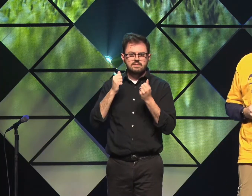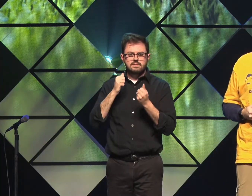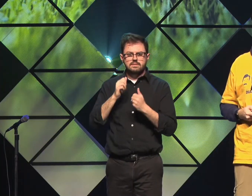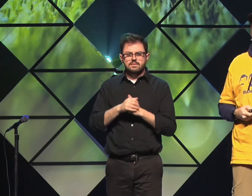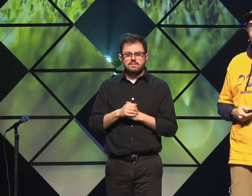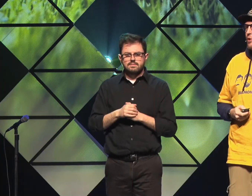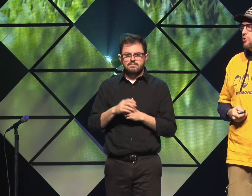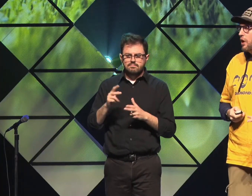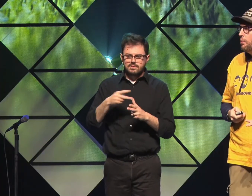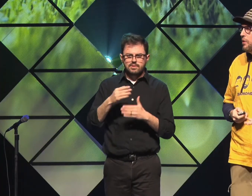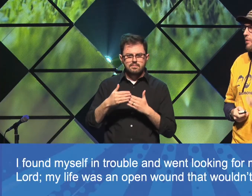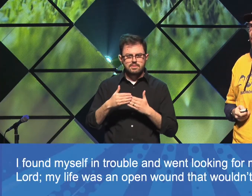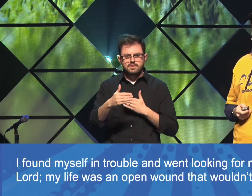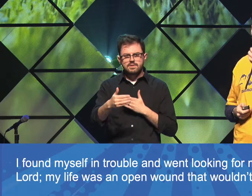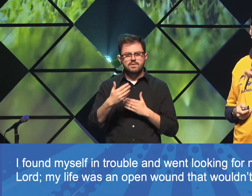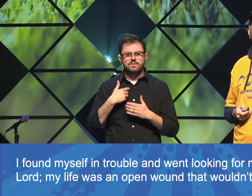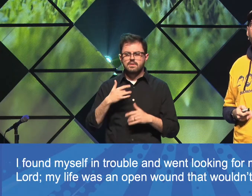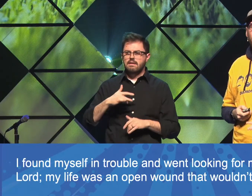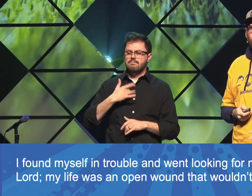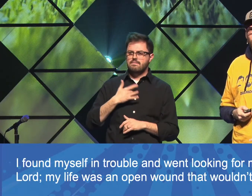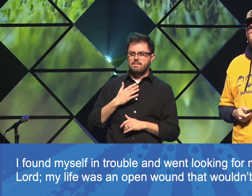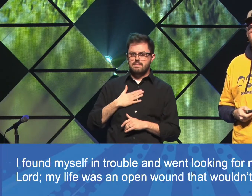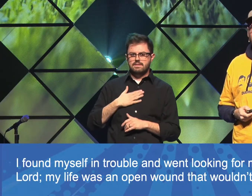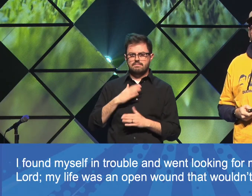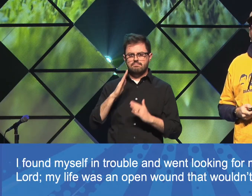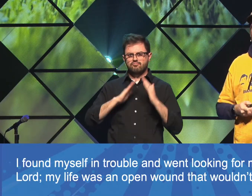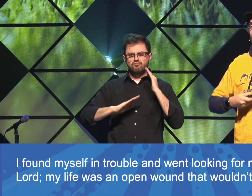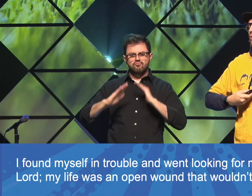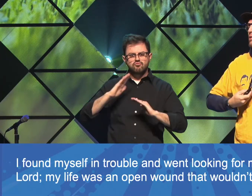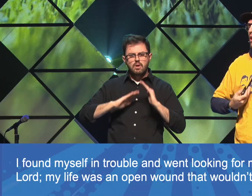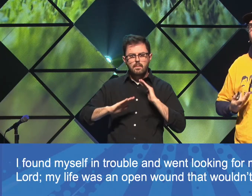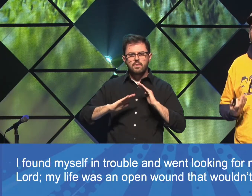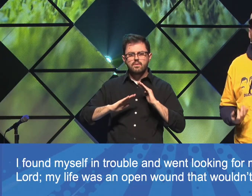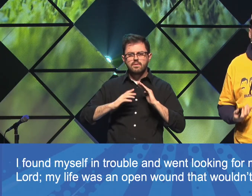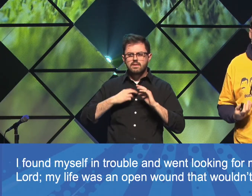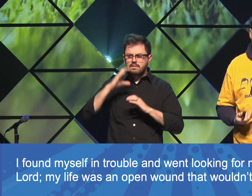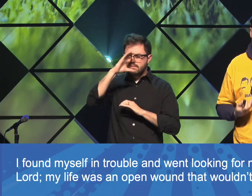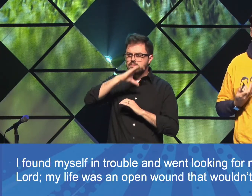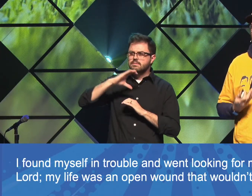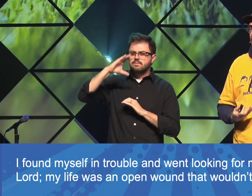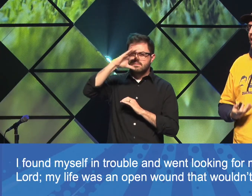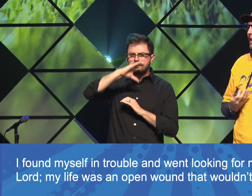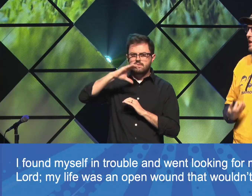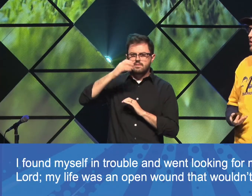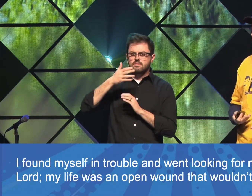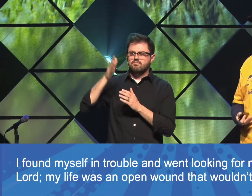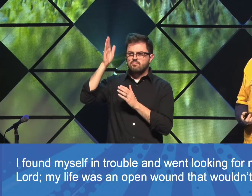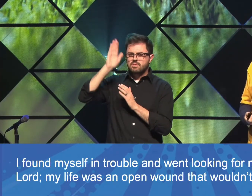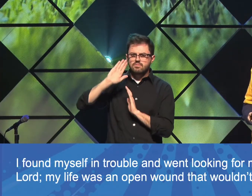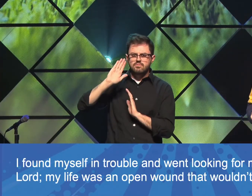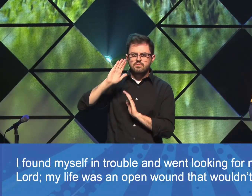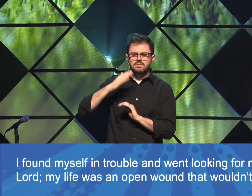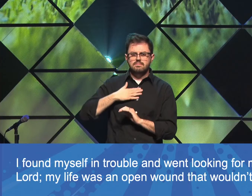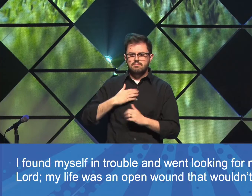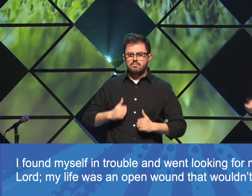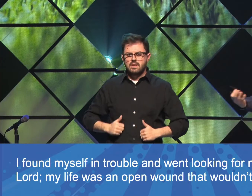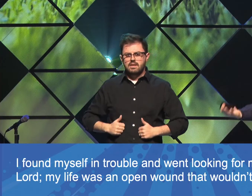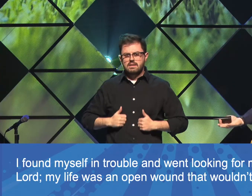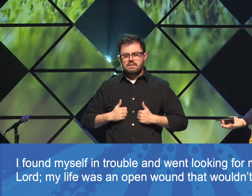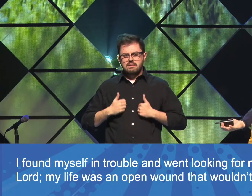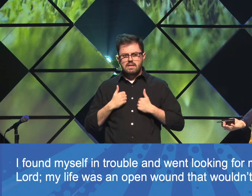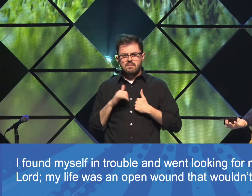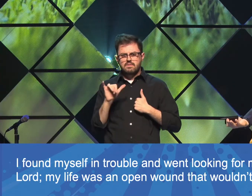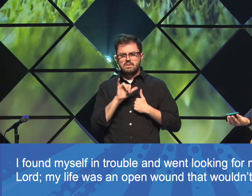says, "I found myself in trouble and went looking for my Lord. My life was an open wound that wouldn't heal." Like, what is